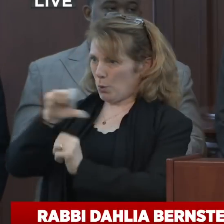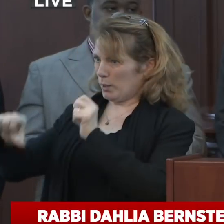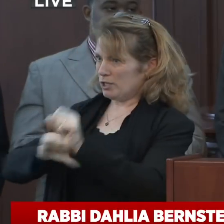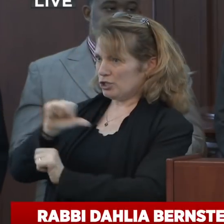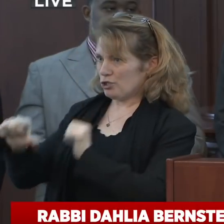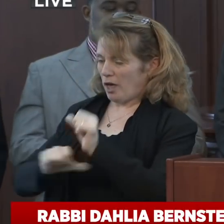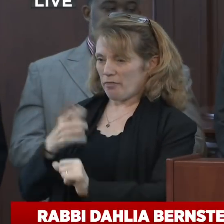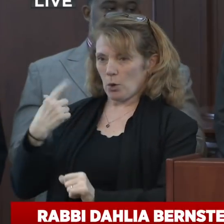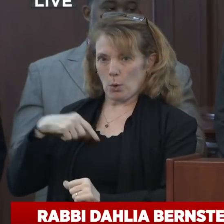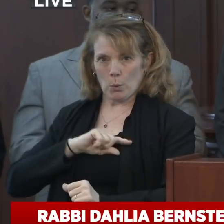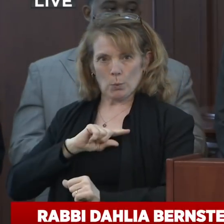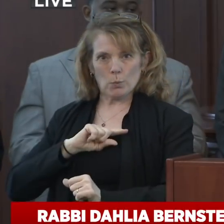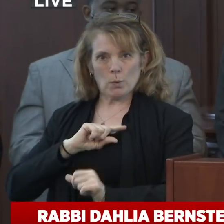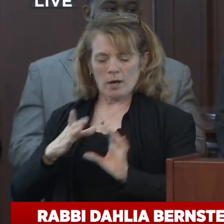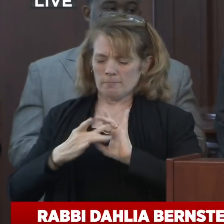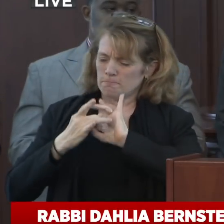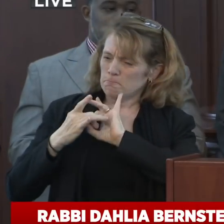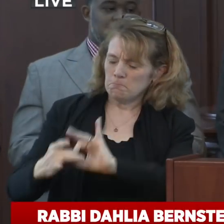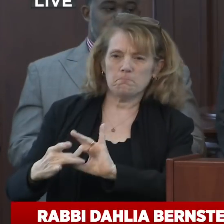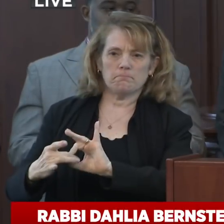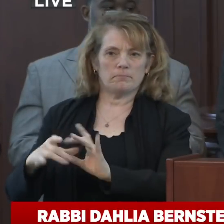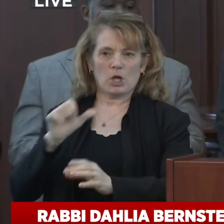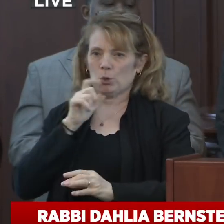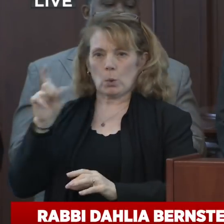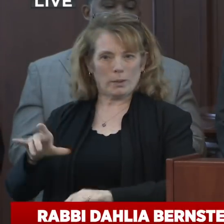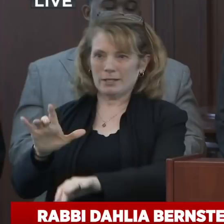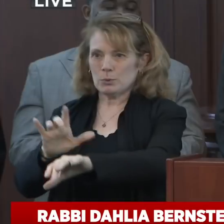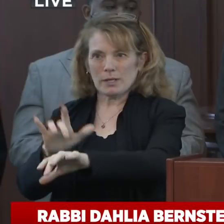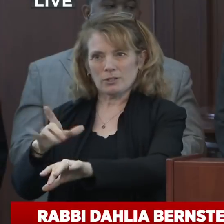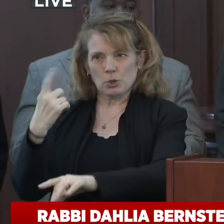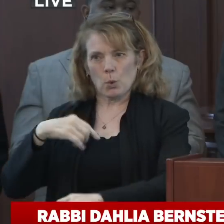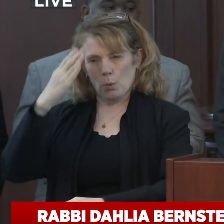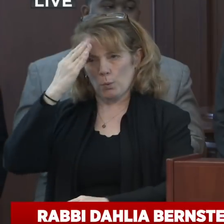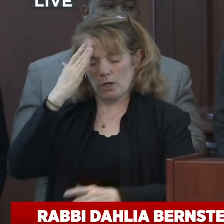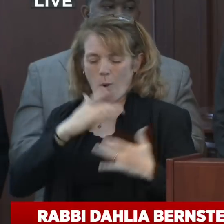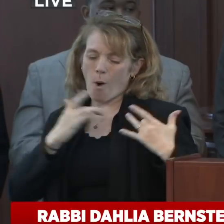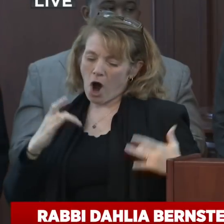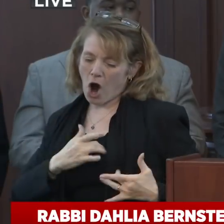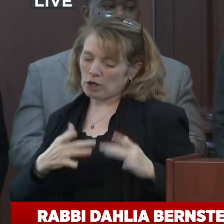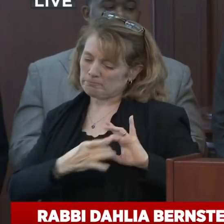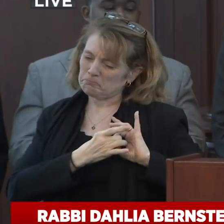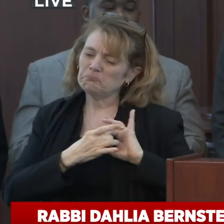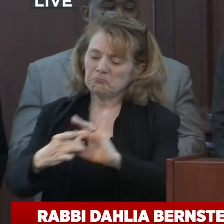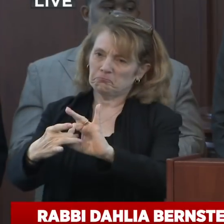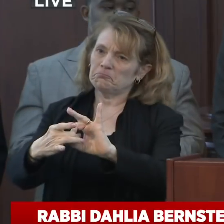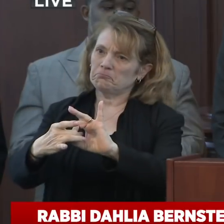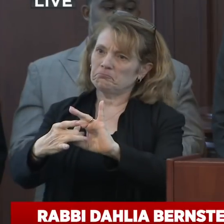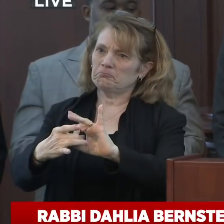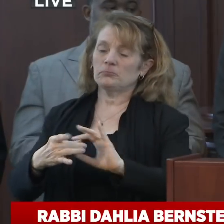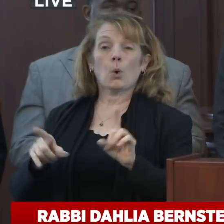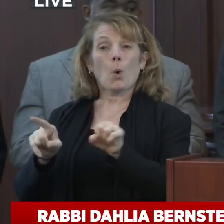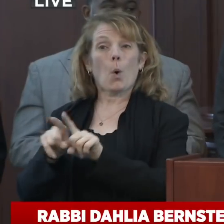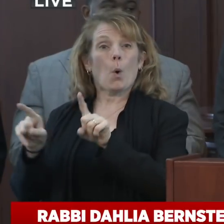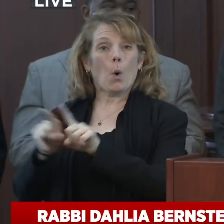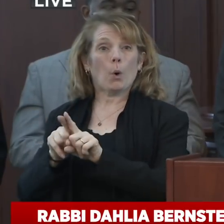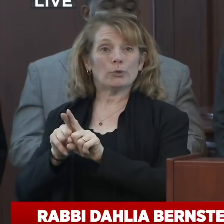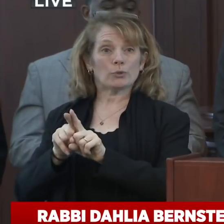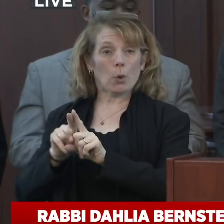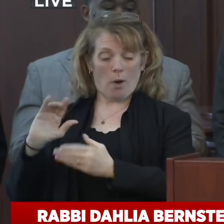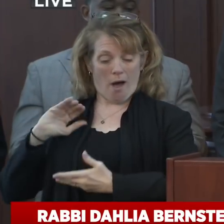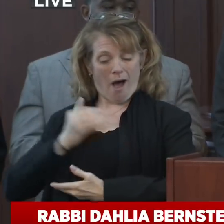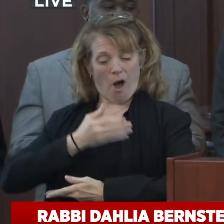we have a deeper connection beyond what is physical. Last but not least, I think that there's an interconnectedness to the world